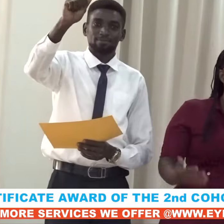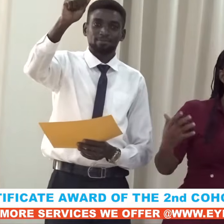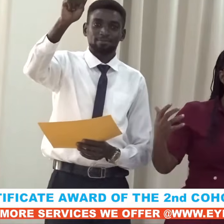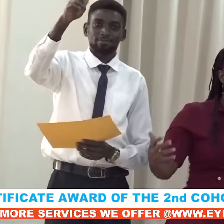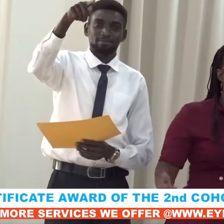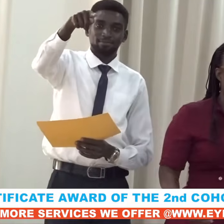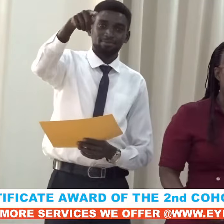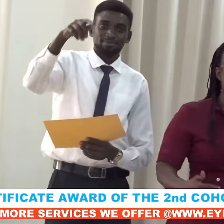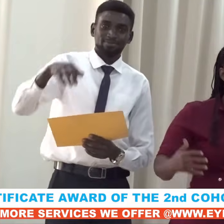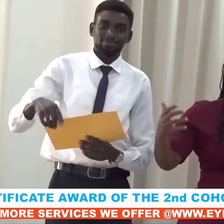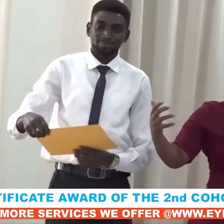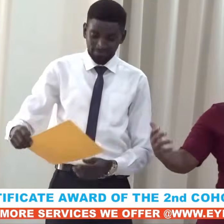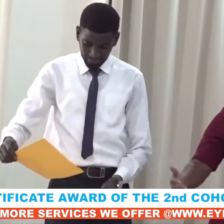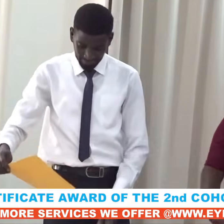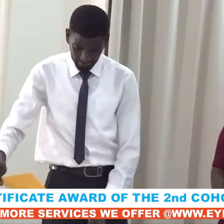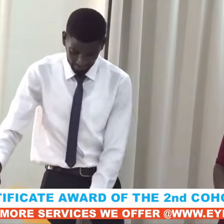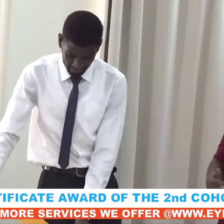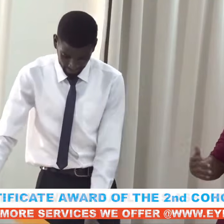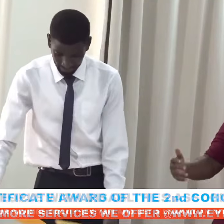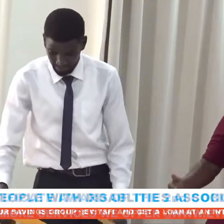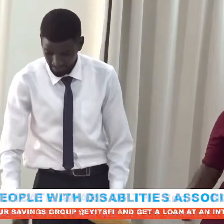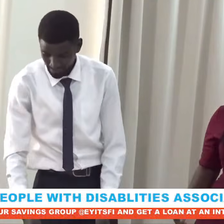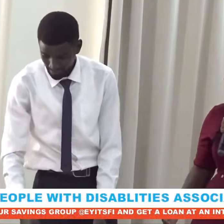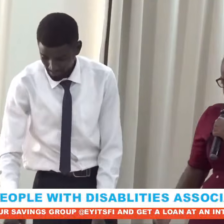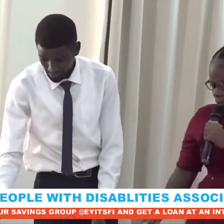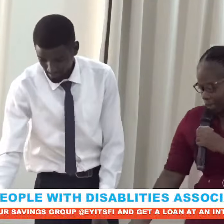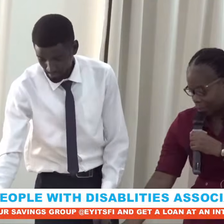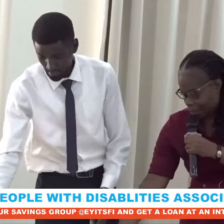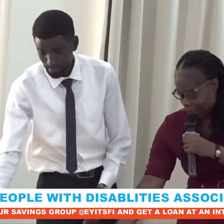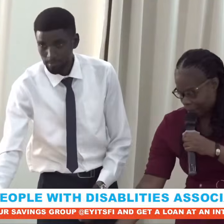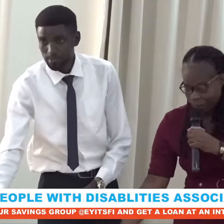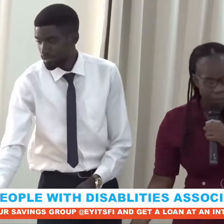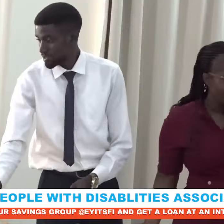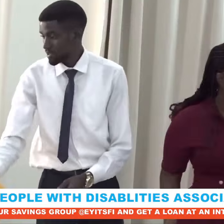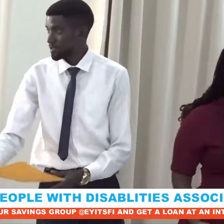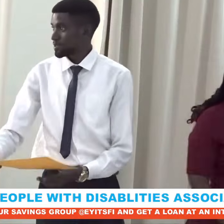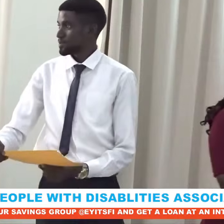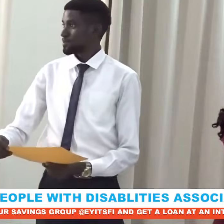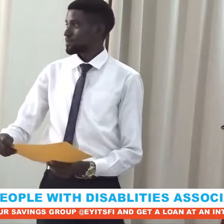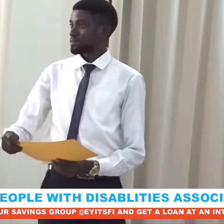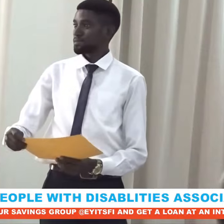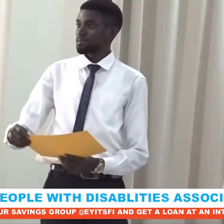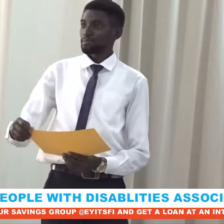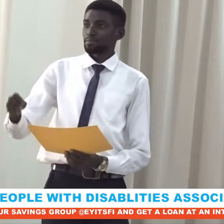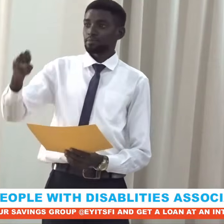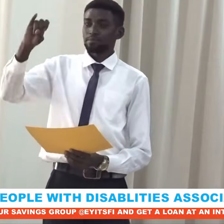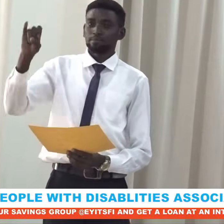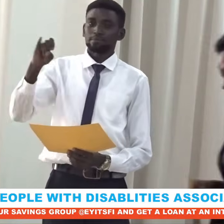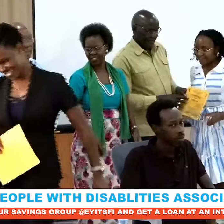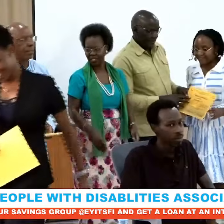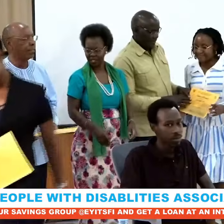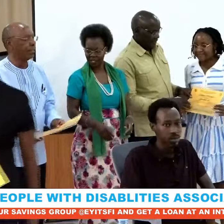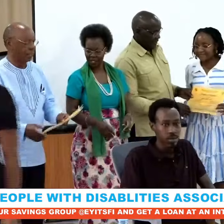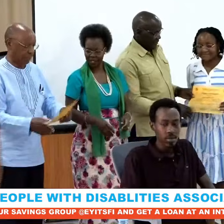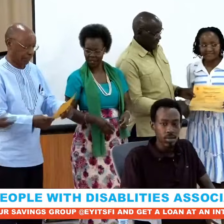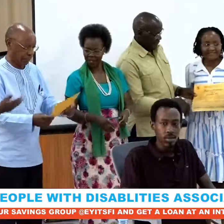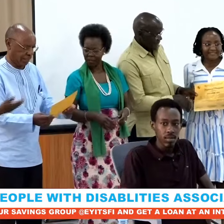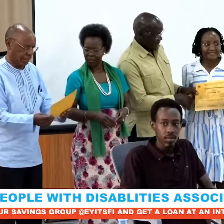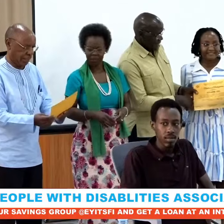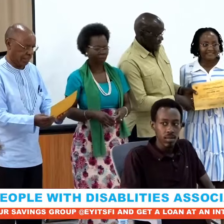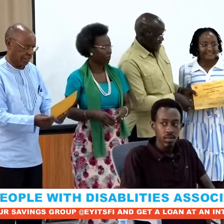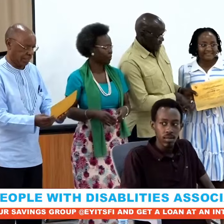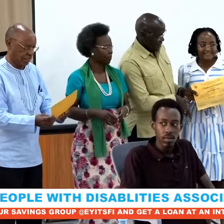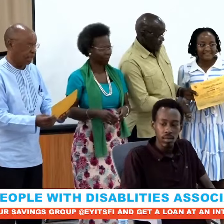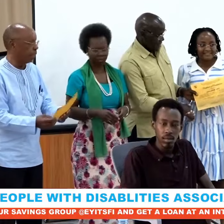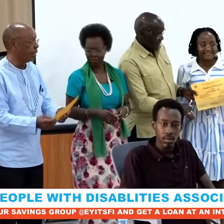you realize that all of us up here, our eyes are saying something else. So we can all benefit being... That's why Maureen is